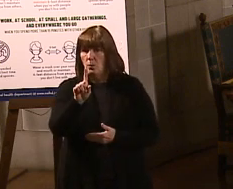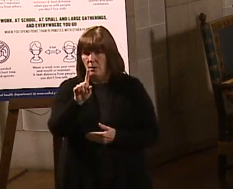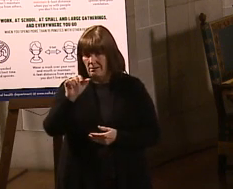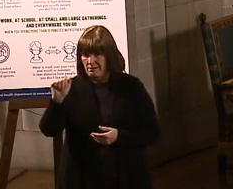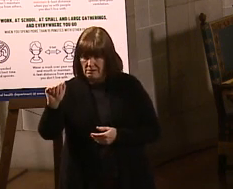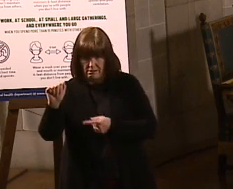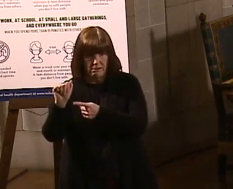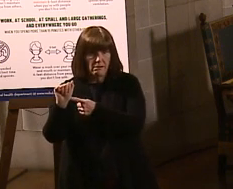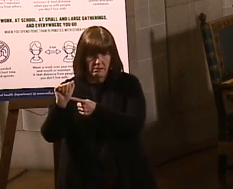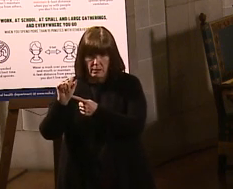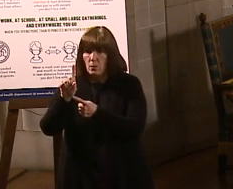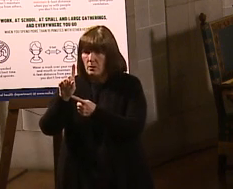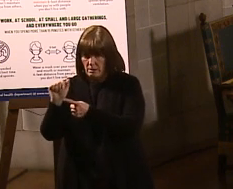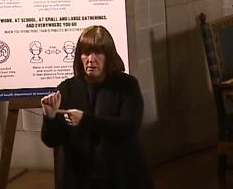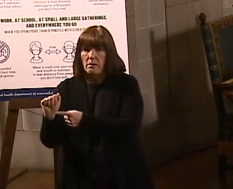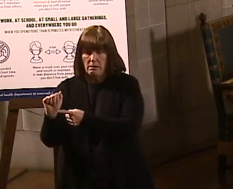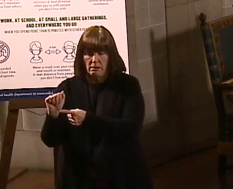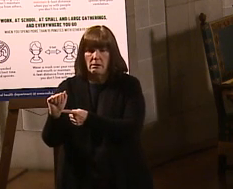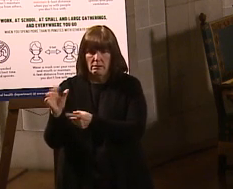in